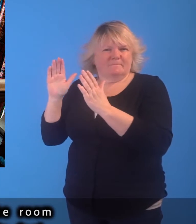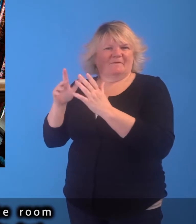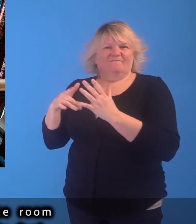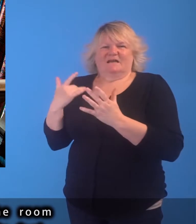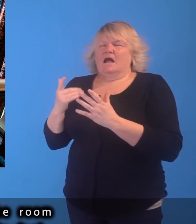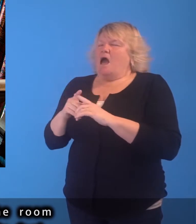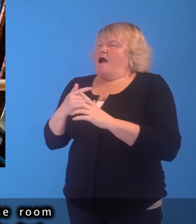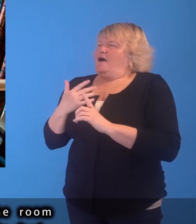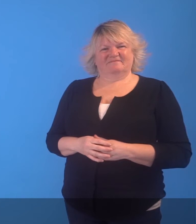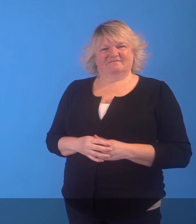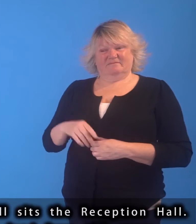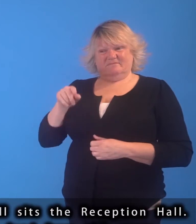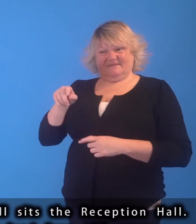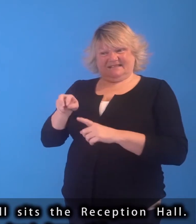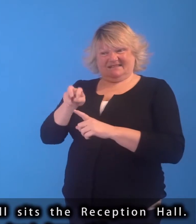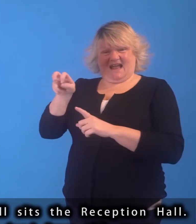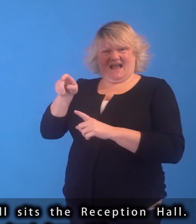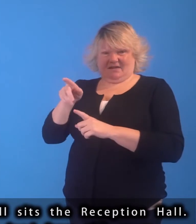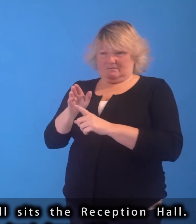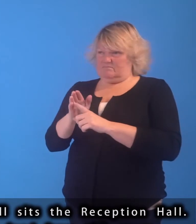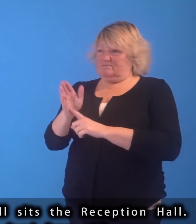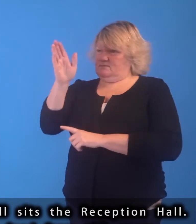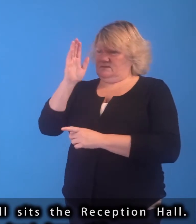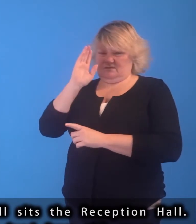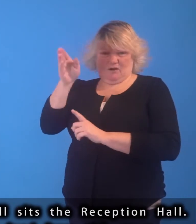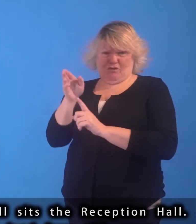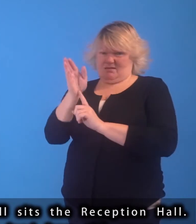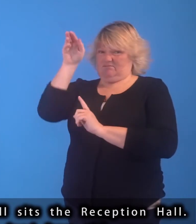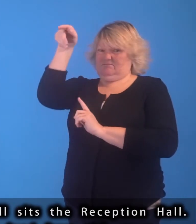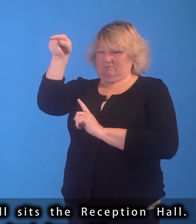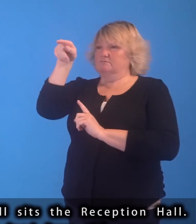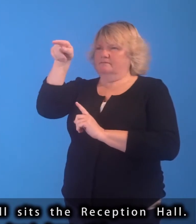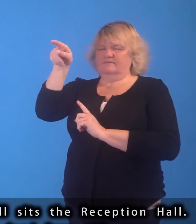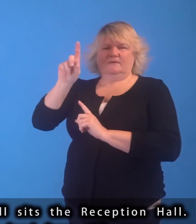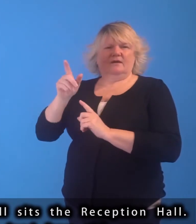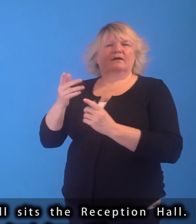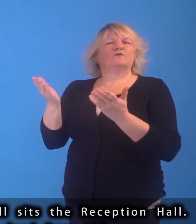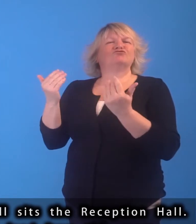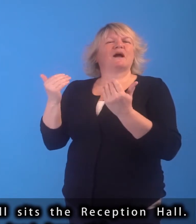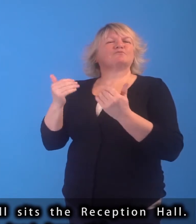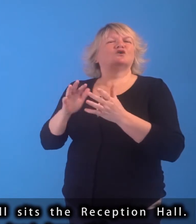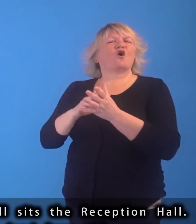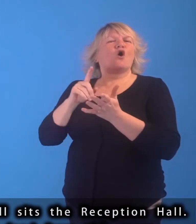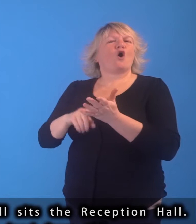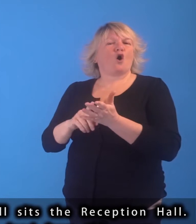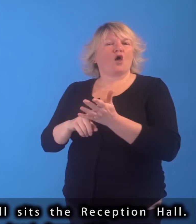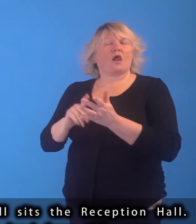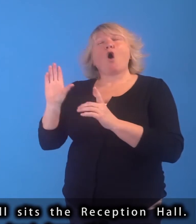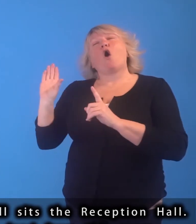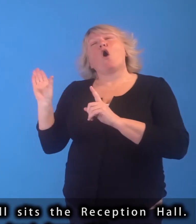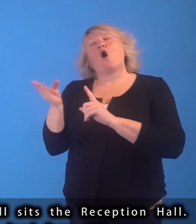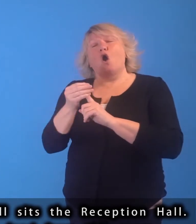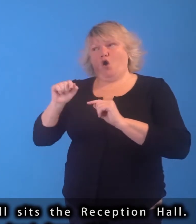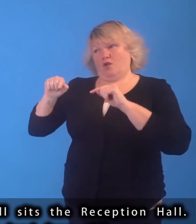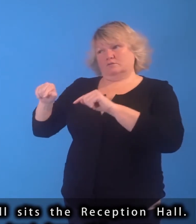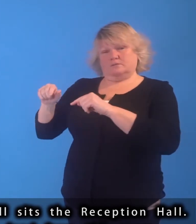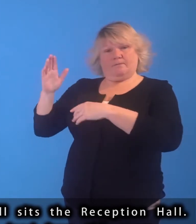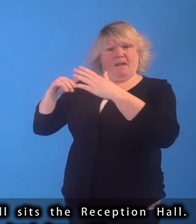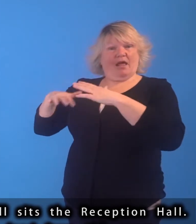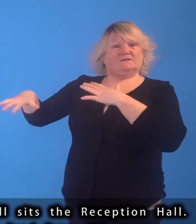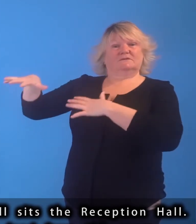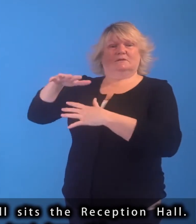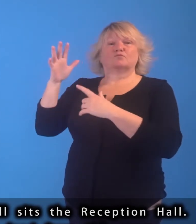They wanted a less austere style, and to make the room more part of the interior,